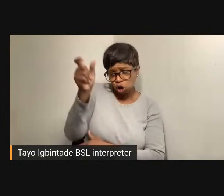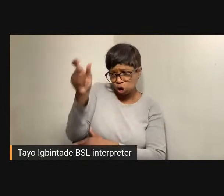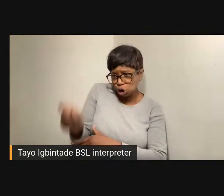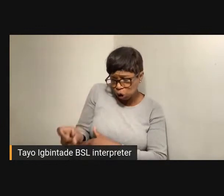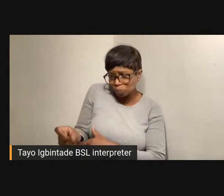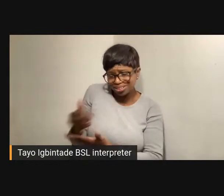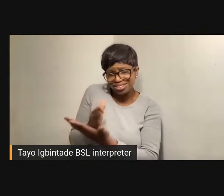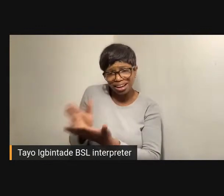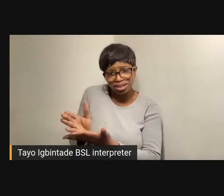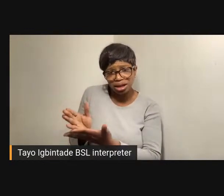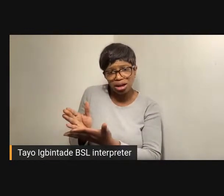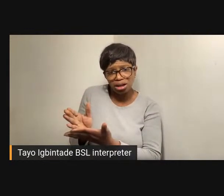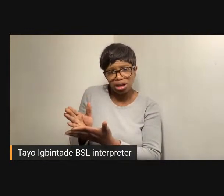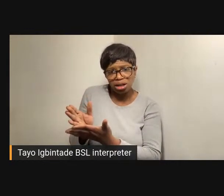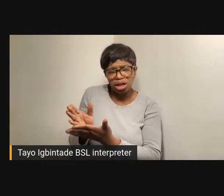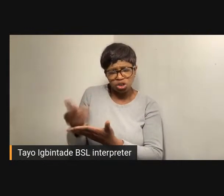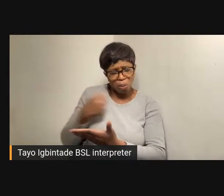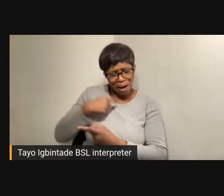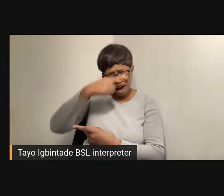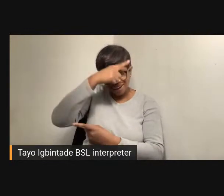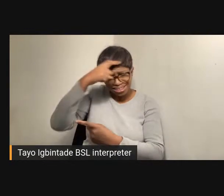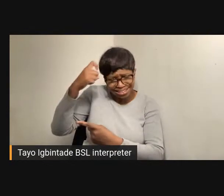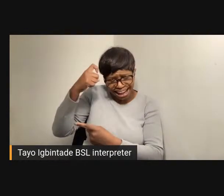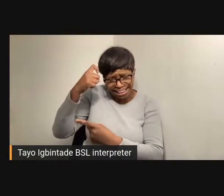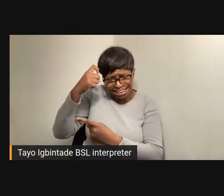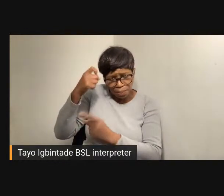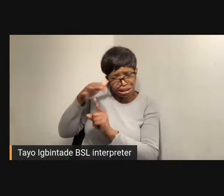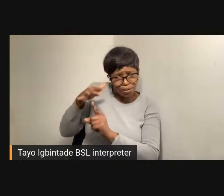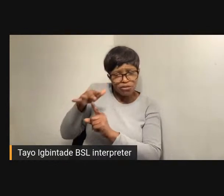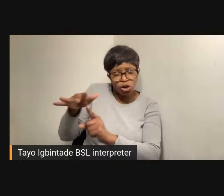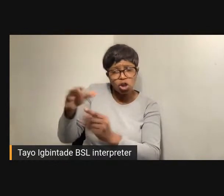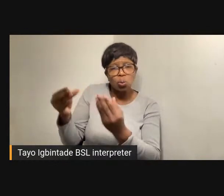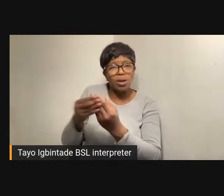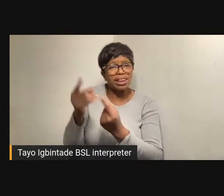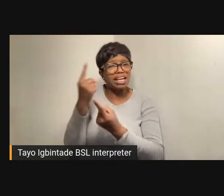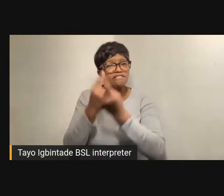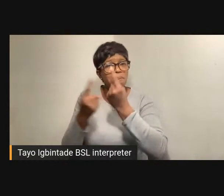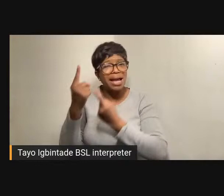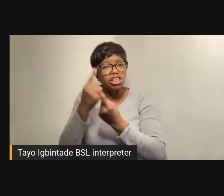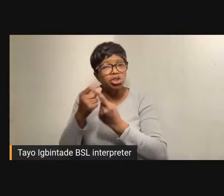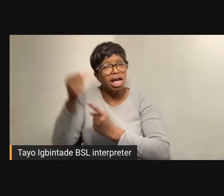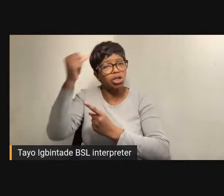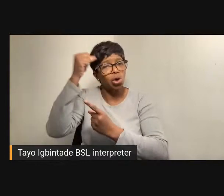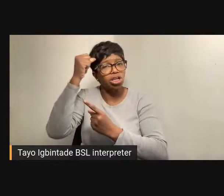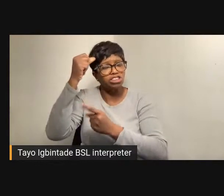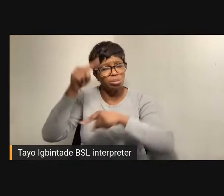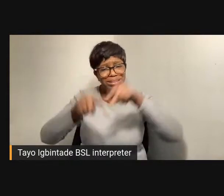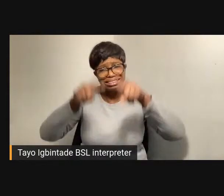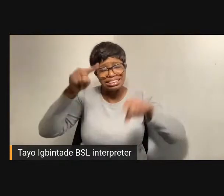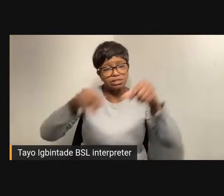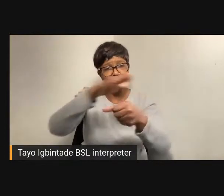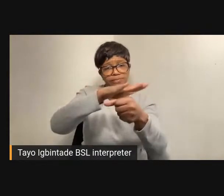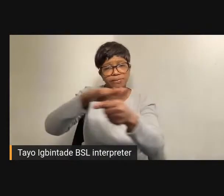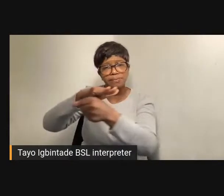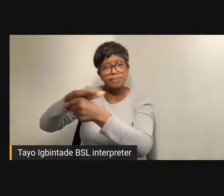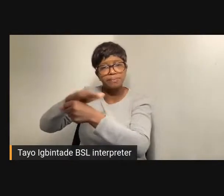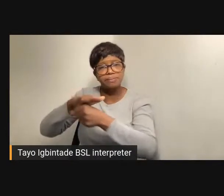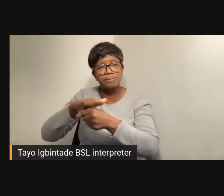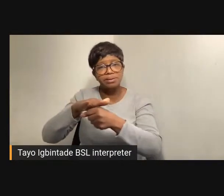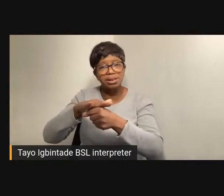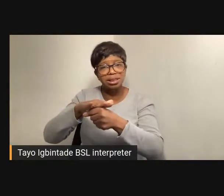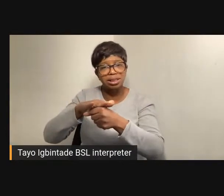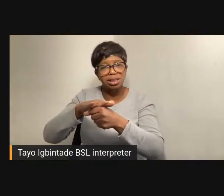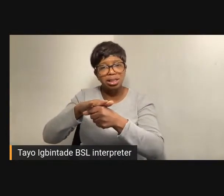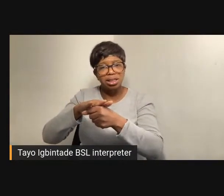our understanding with the information and knowledge that comes from different sources, taught in